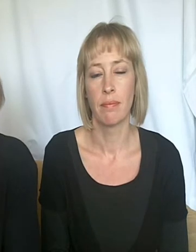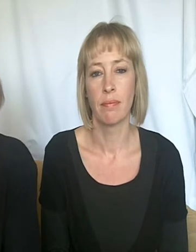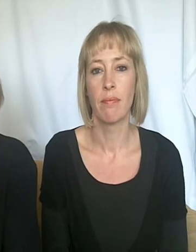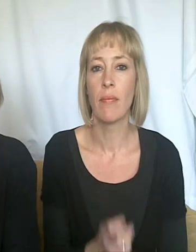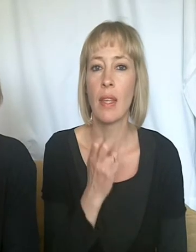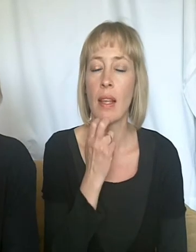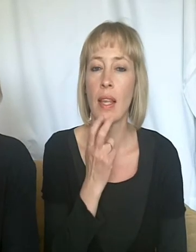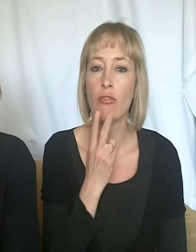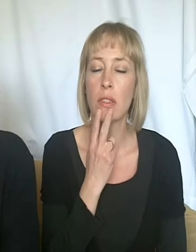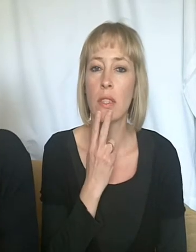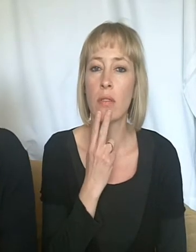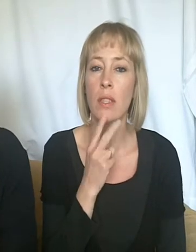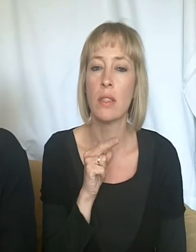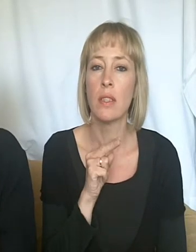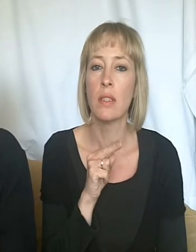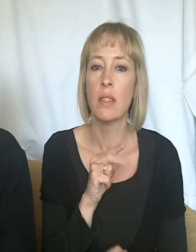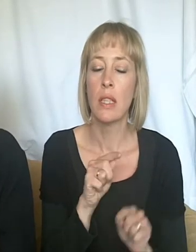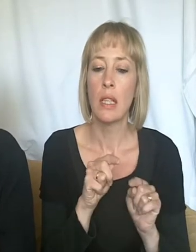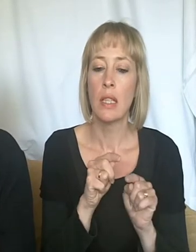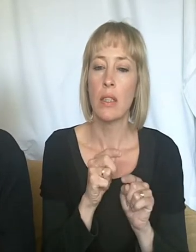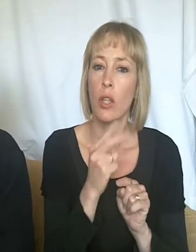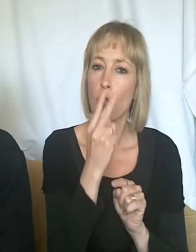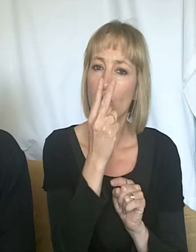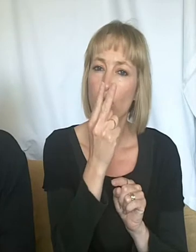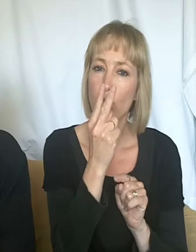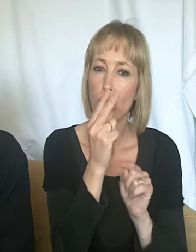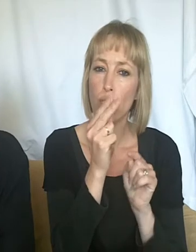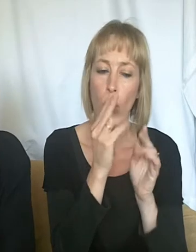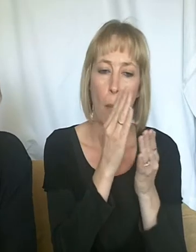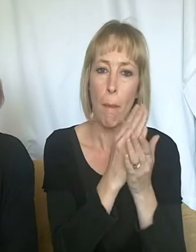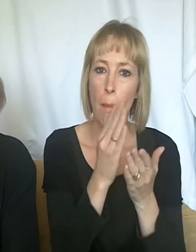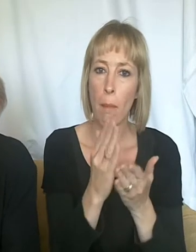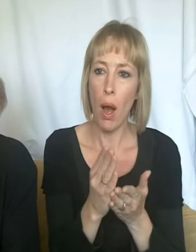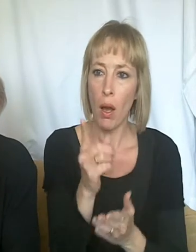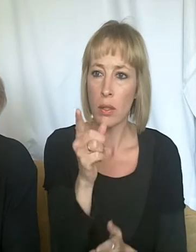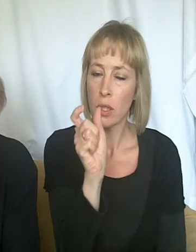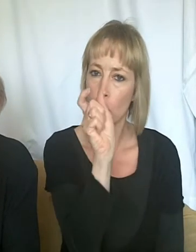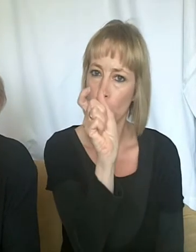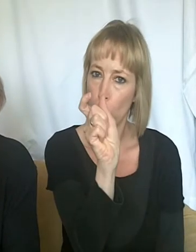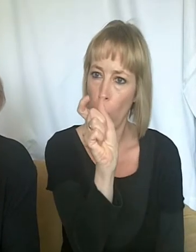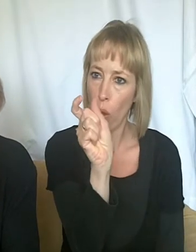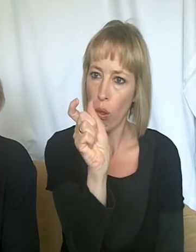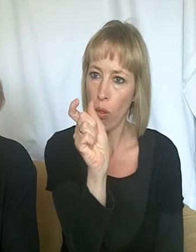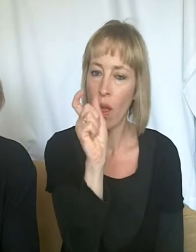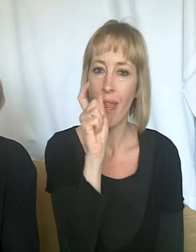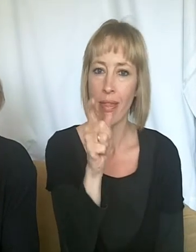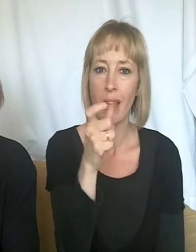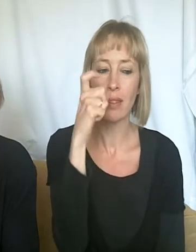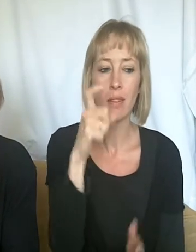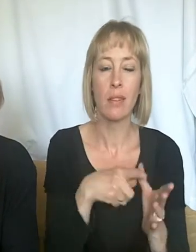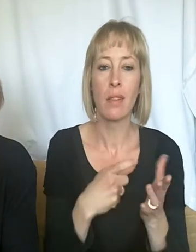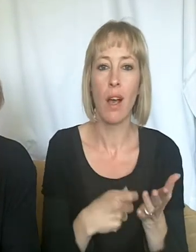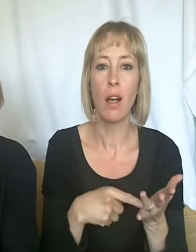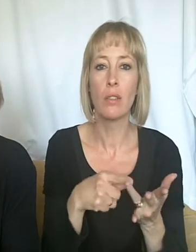An electronic cigarette is divided into two parts. The small bit is the